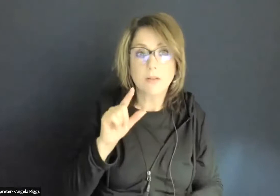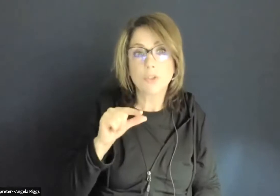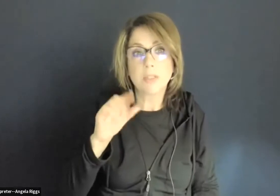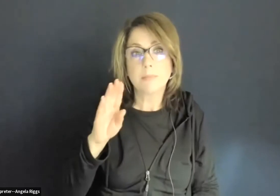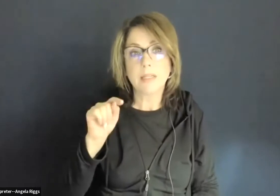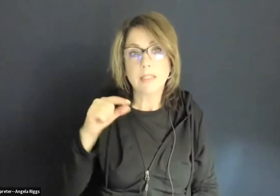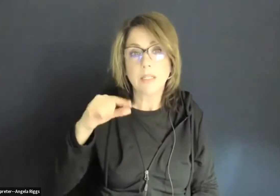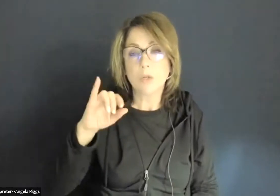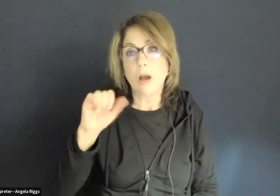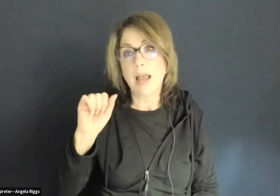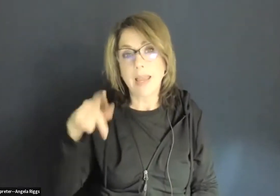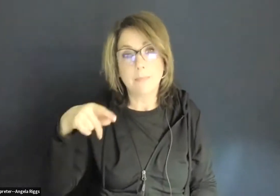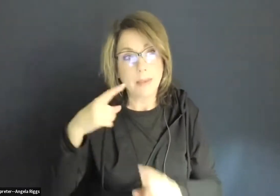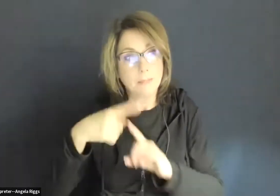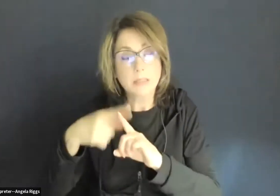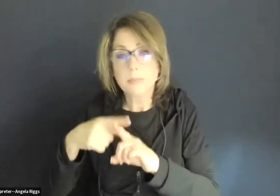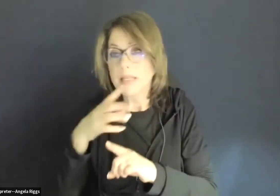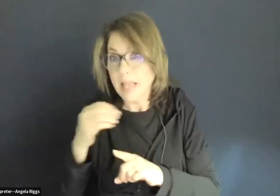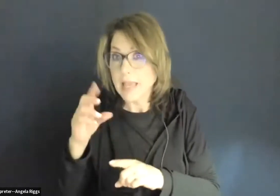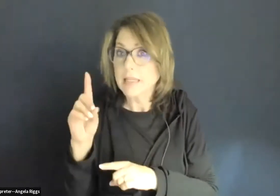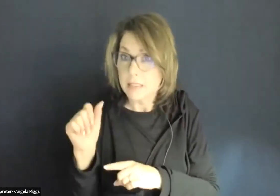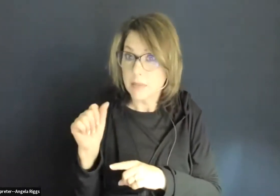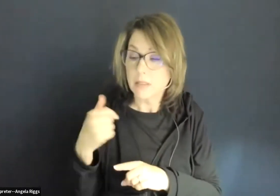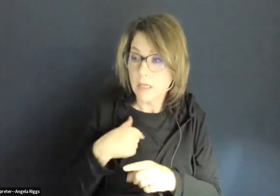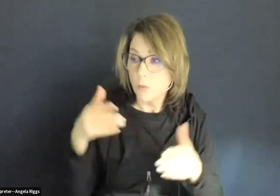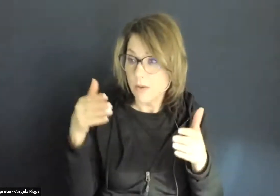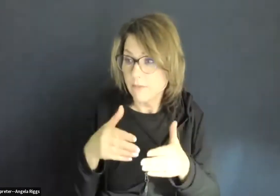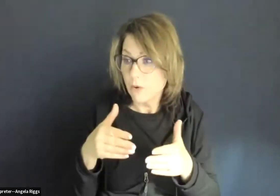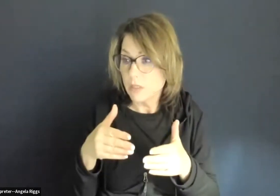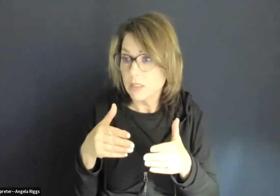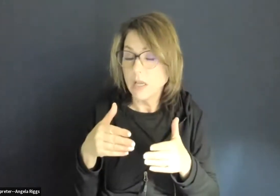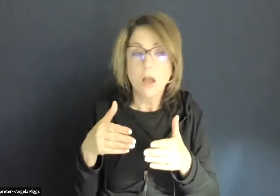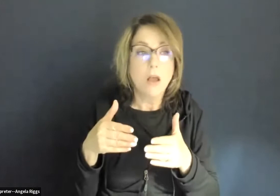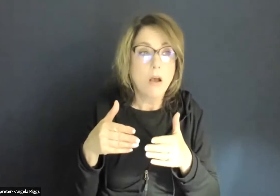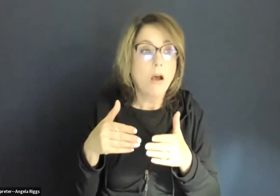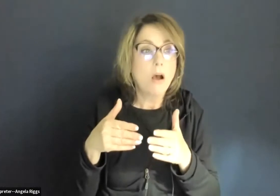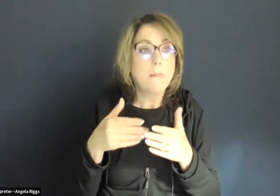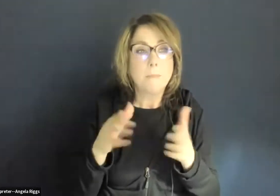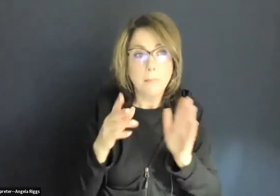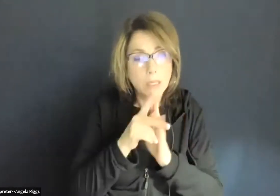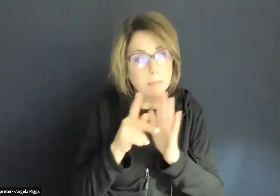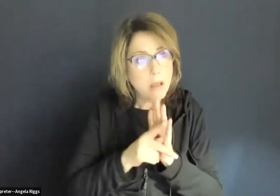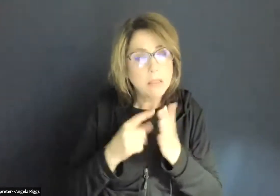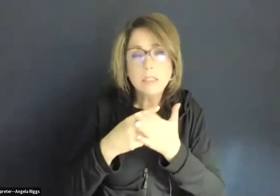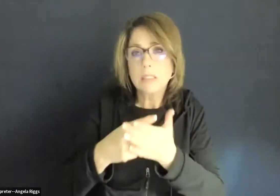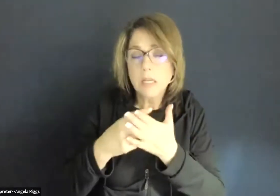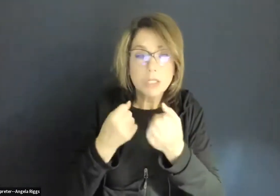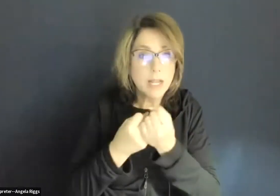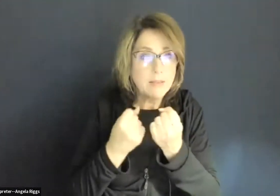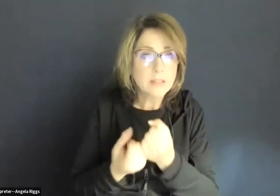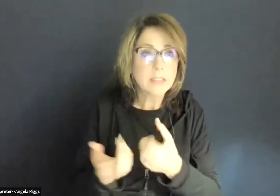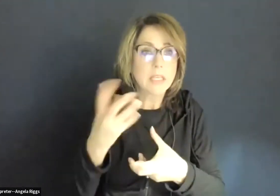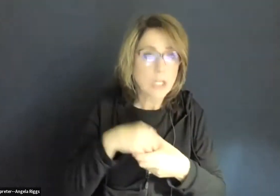LGBTQIAP++ and disability. We focus on public policy discussions and advocacy, inclusive